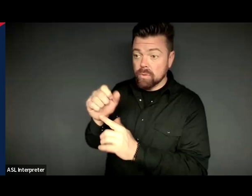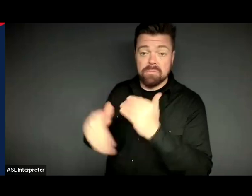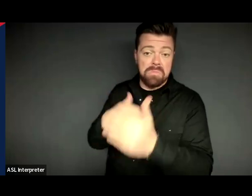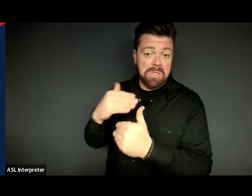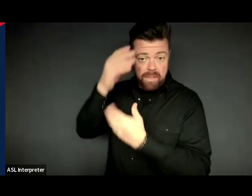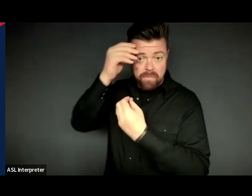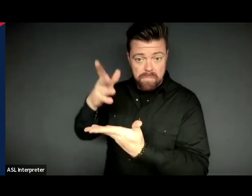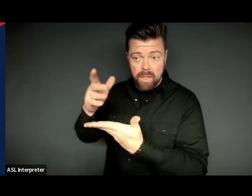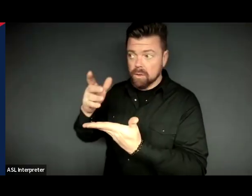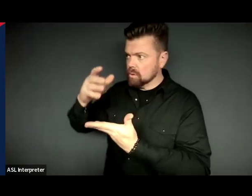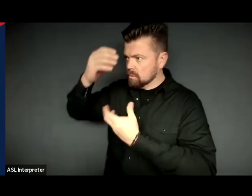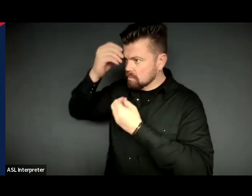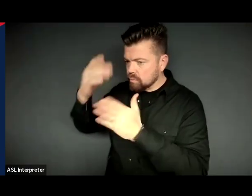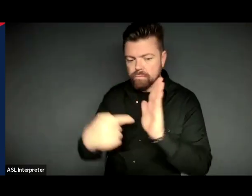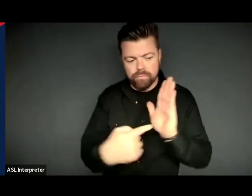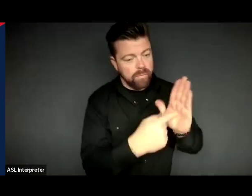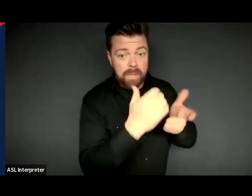information sheet about each one of them.